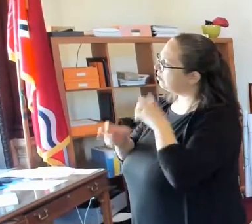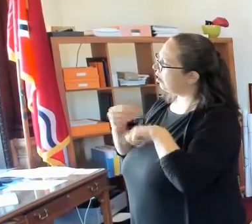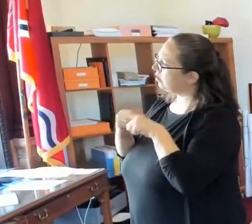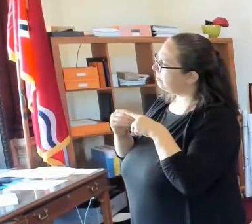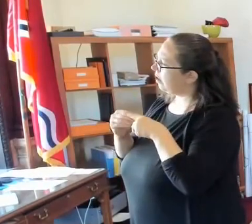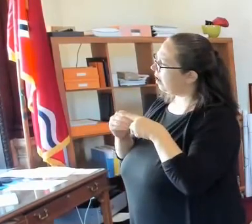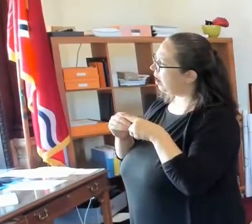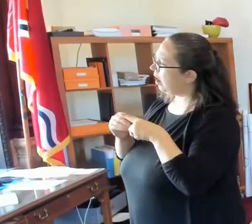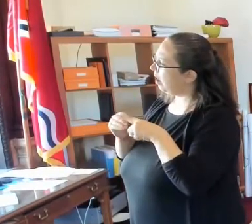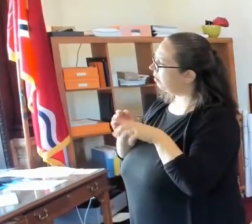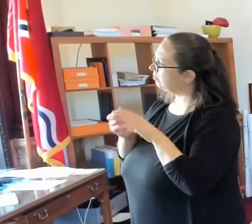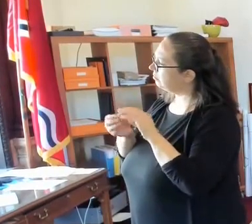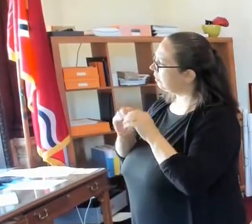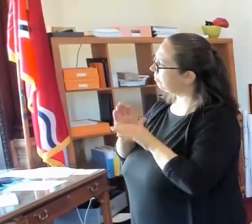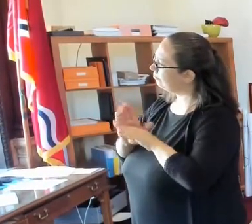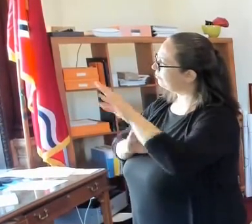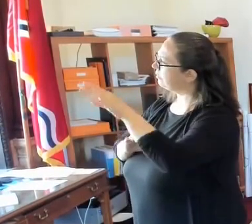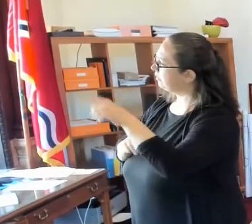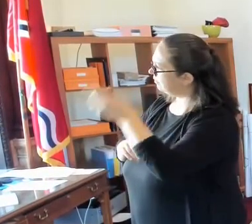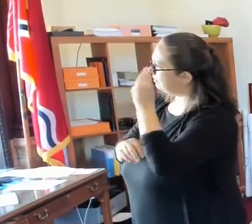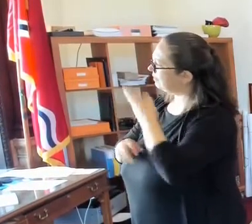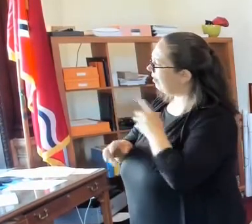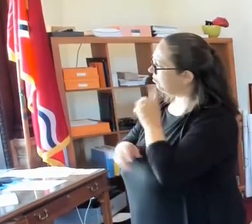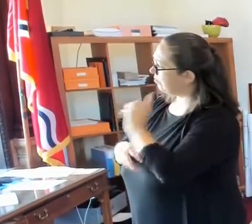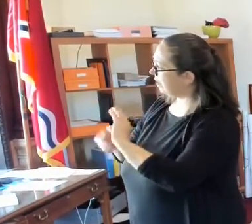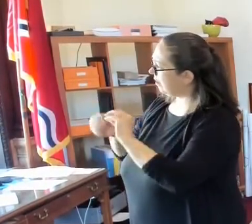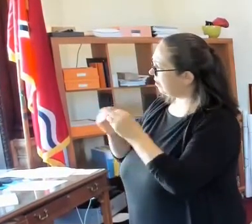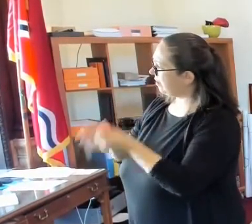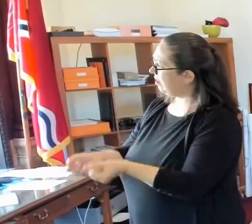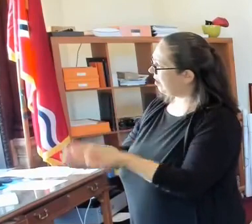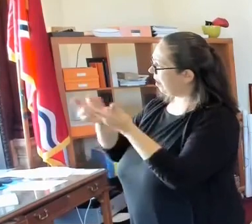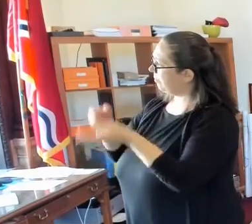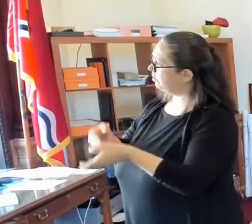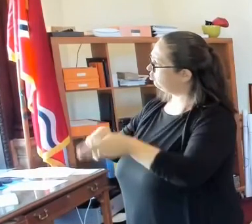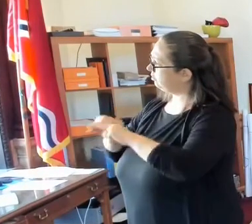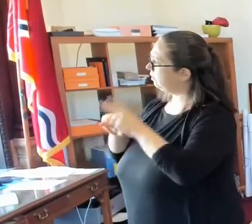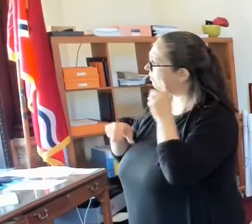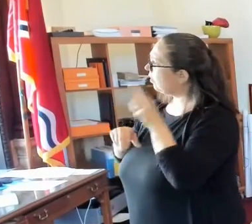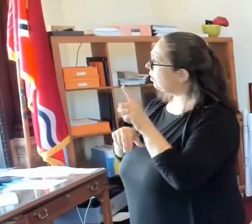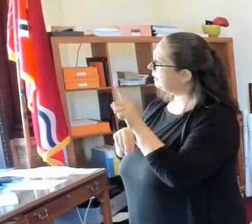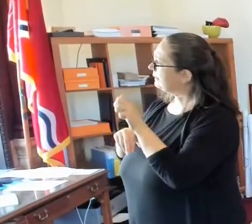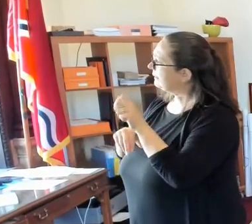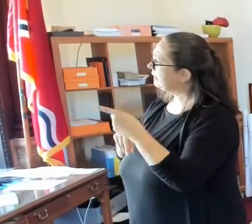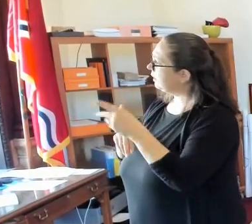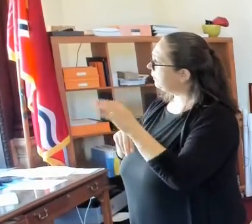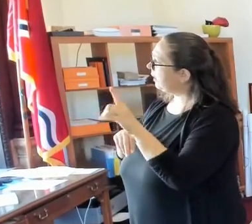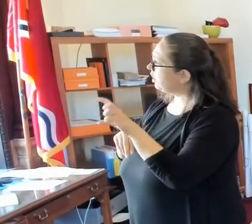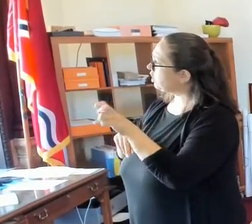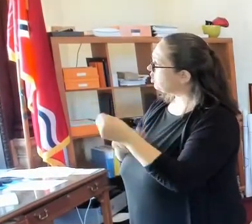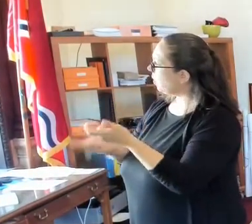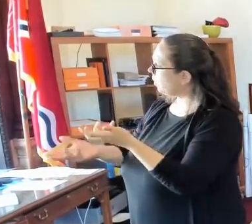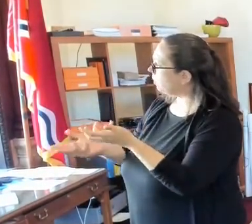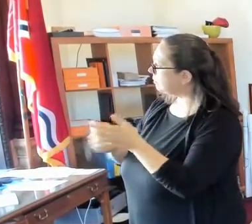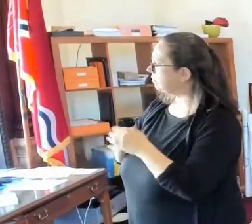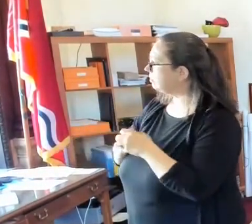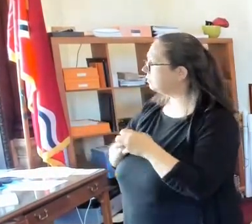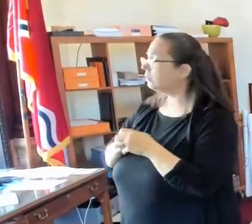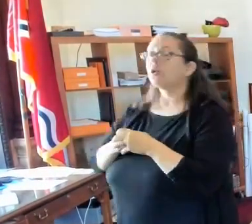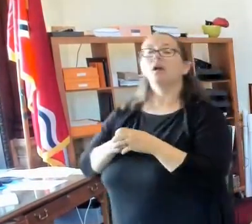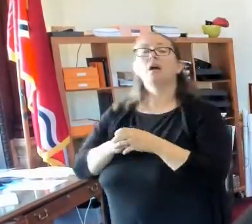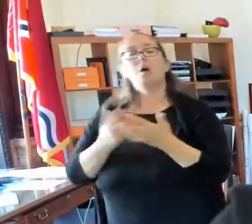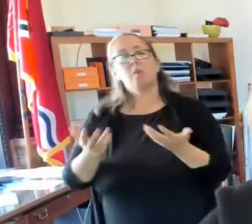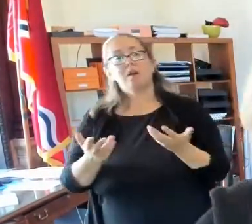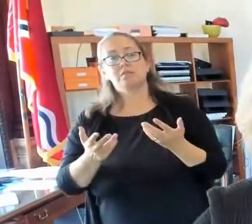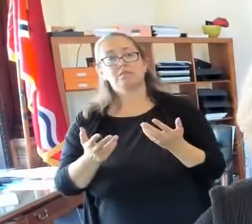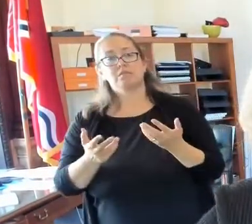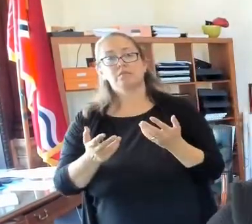down there. Can you provide some of the actual numbers of the increases for those zip codes you've talked about? So, Vicky,